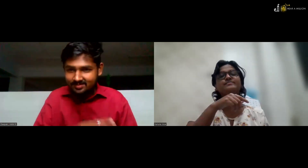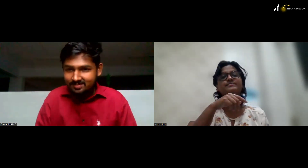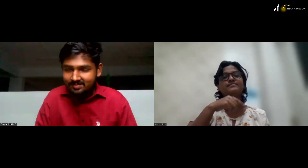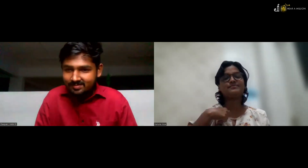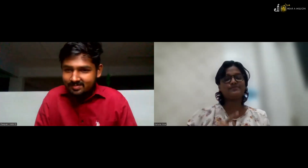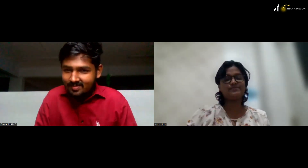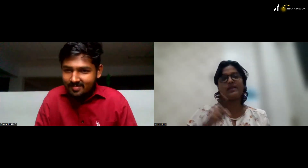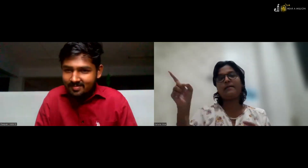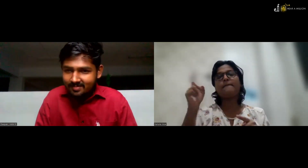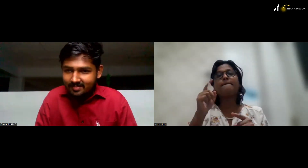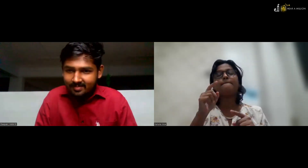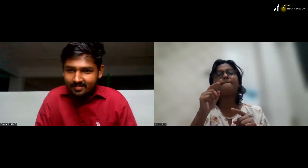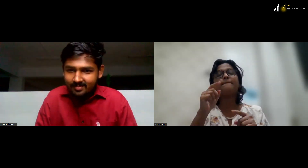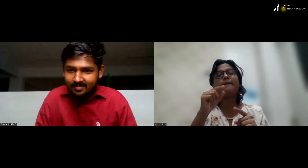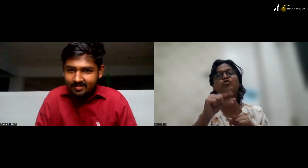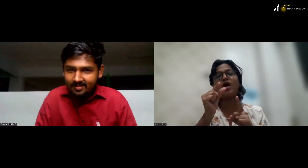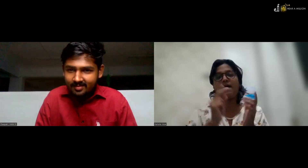where you travel alone? Yeah.